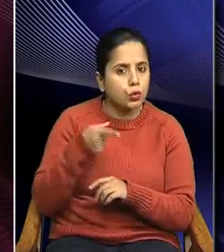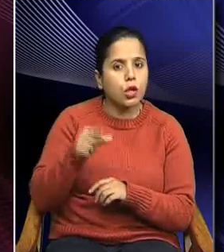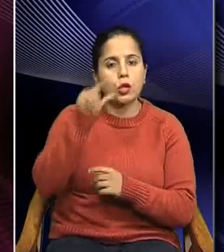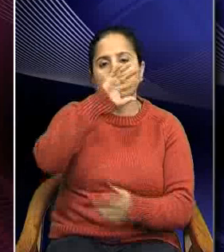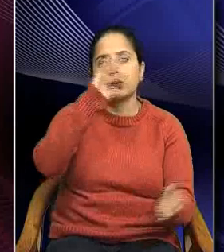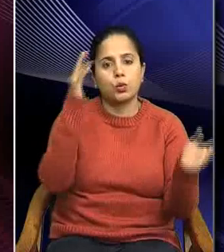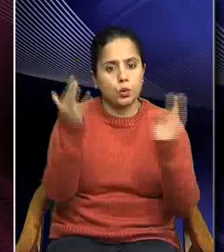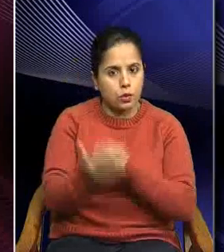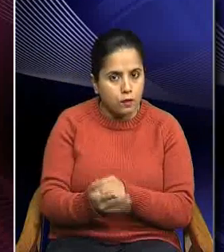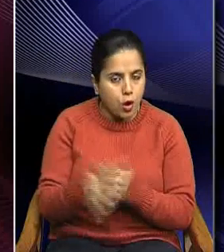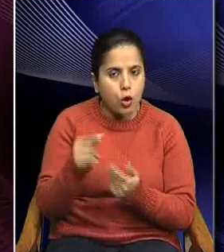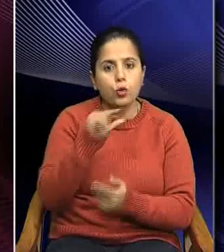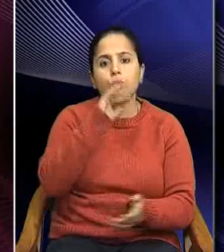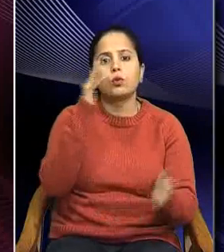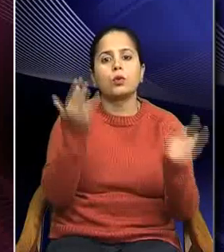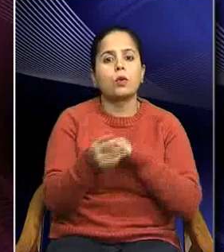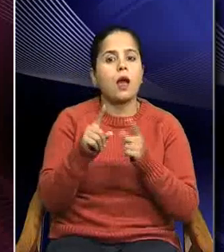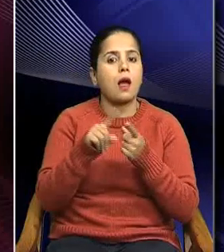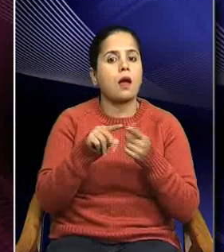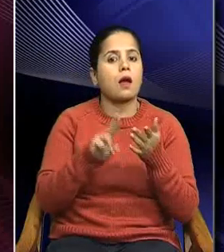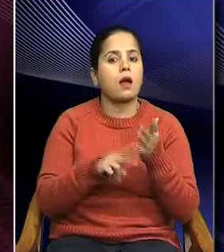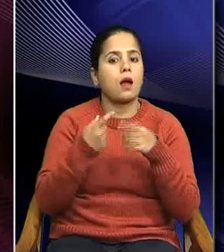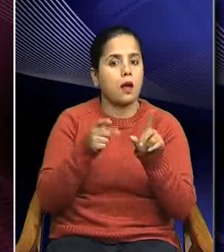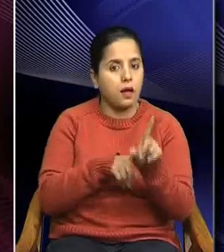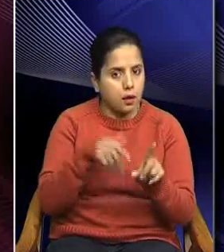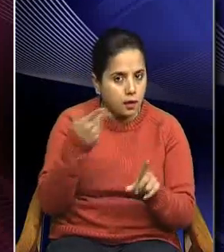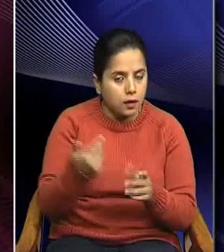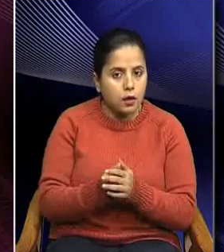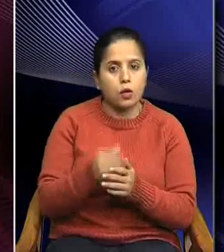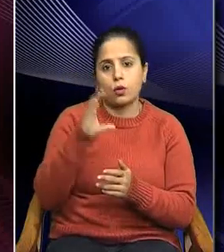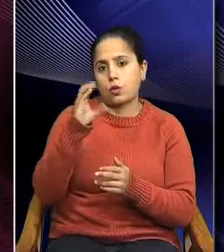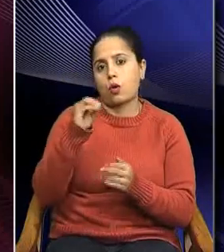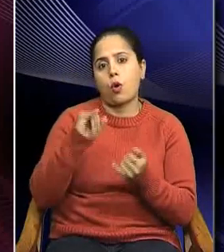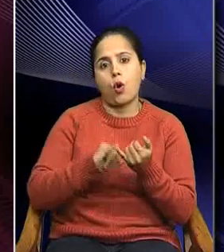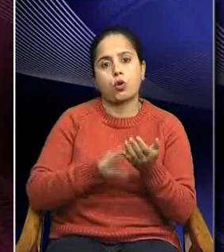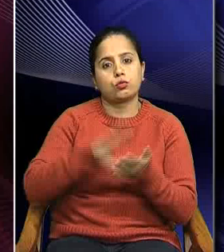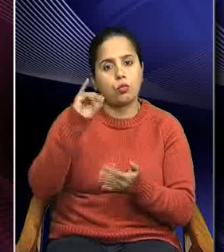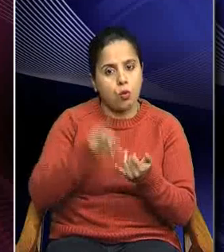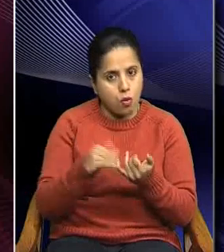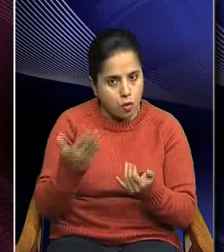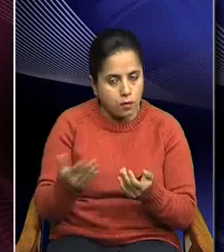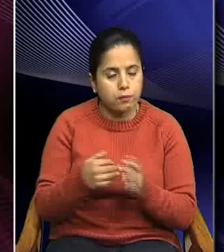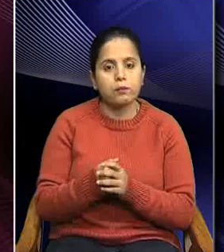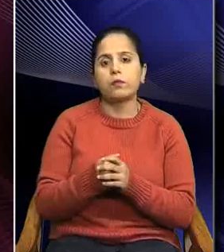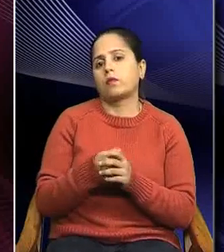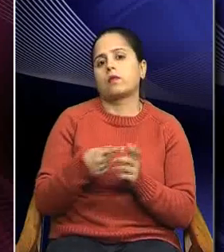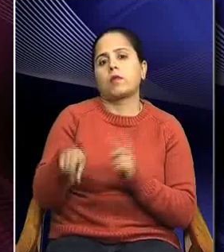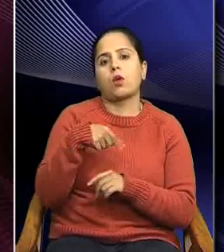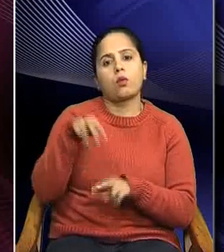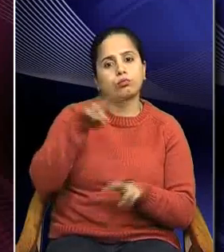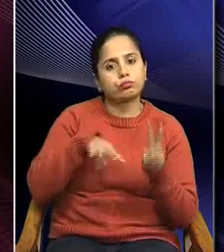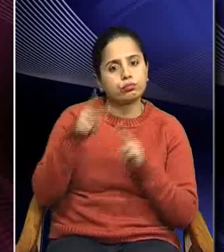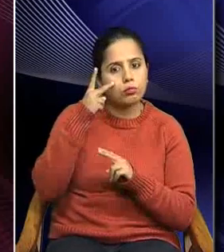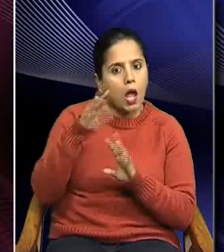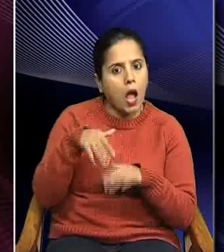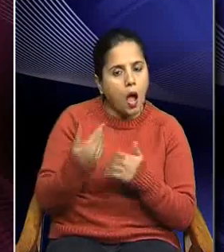universe or universal entities from, say, cosmos to make sense of things.